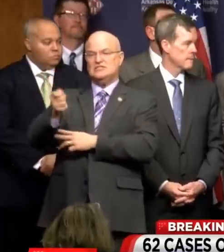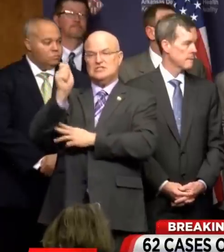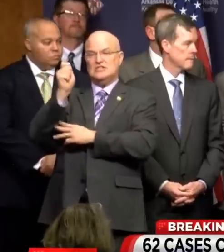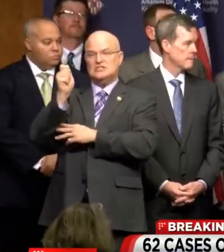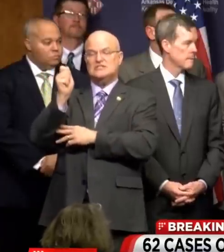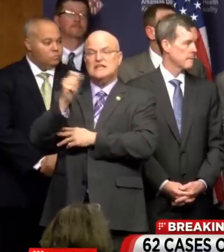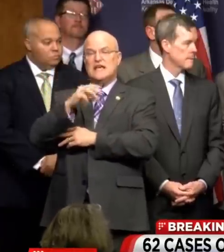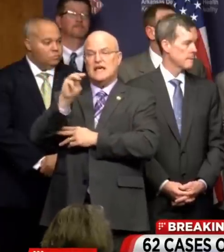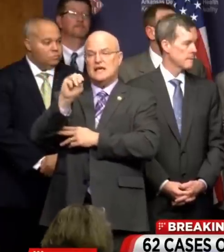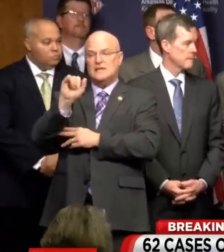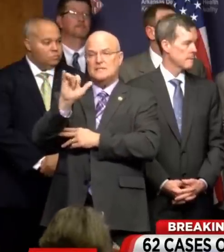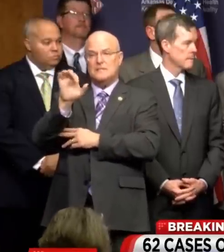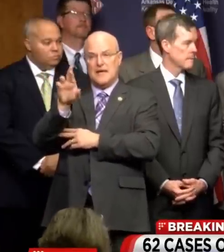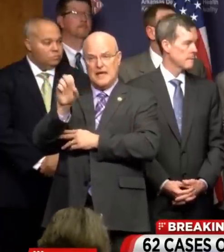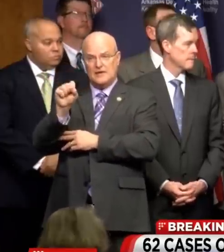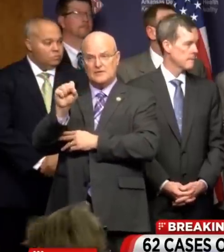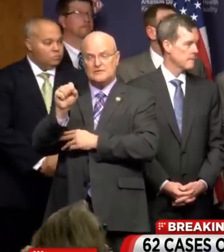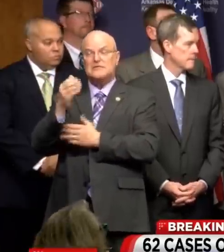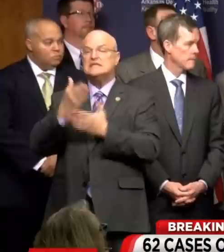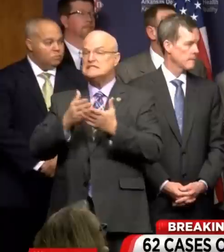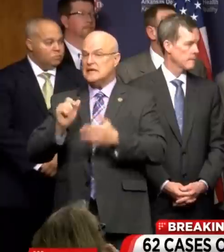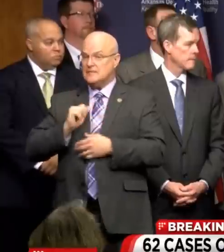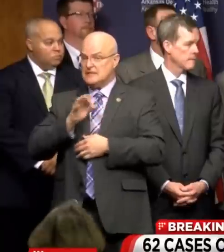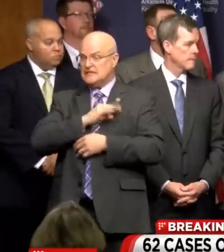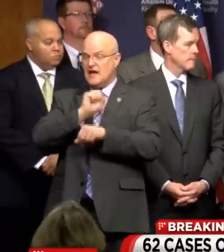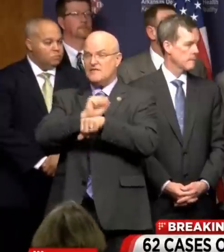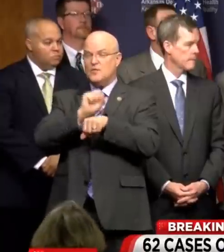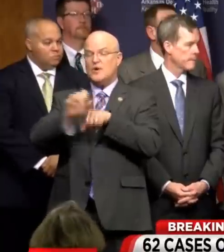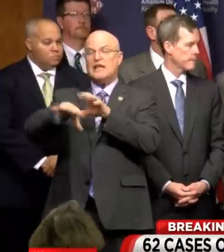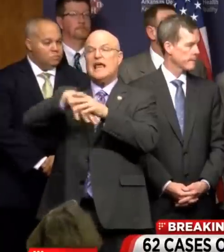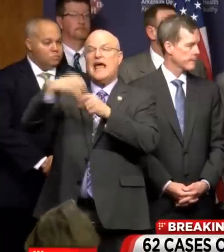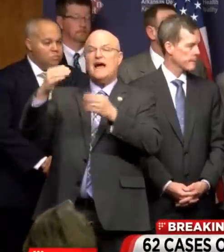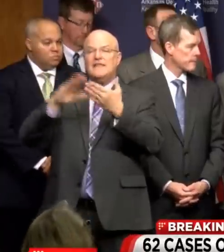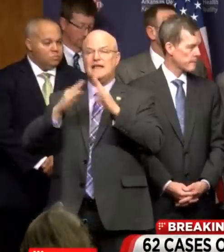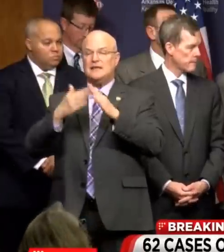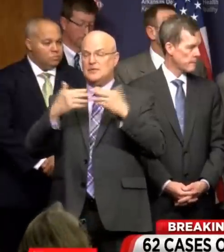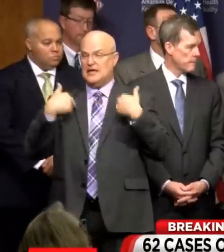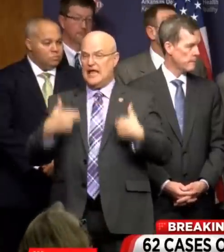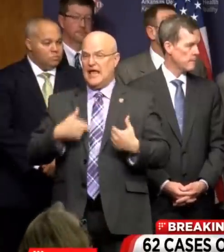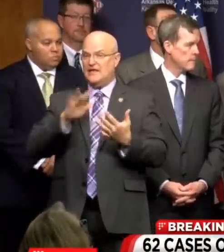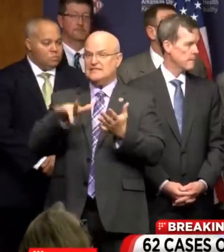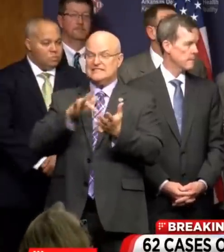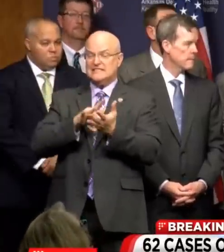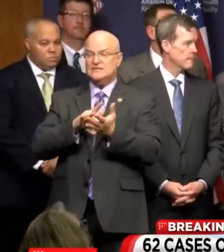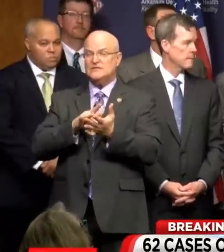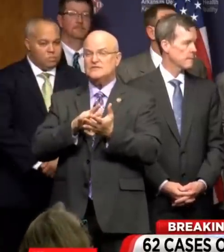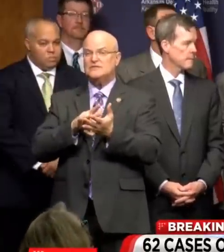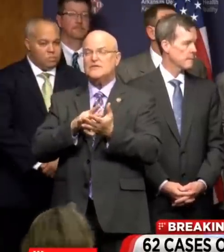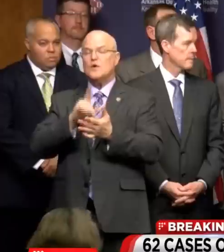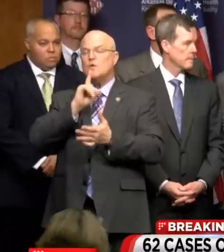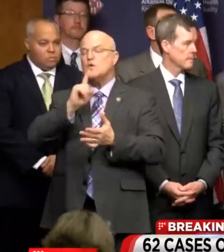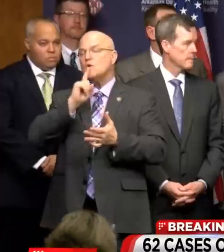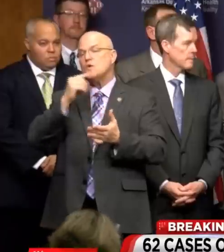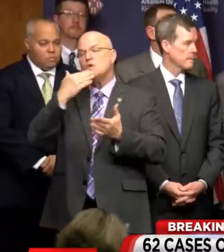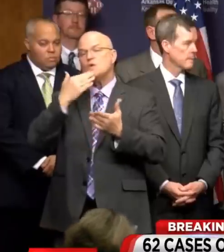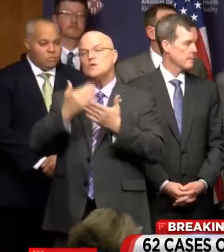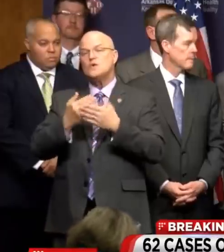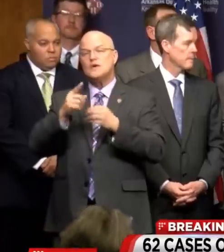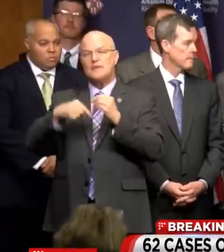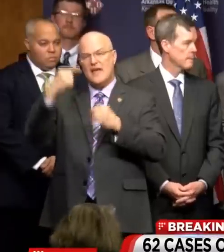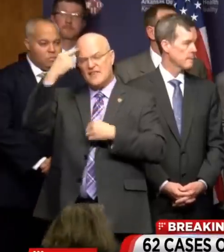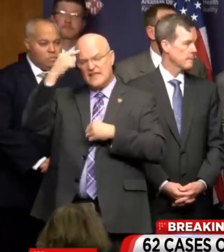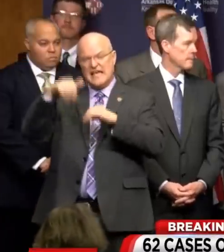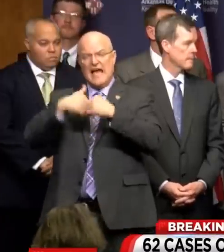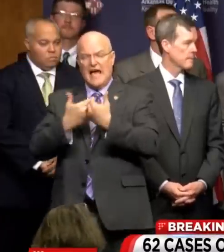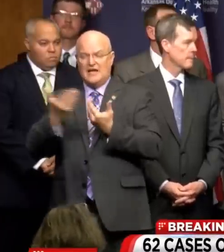few. Also, some of the staff that are working out in our community health centers and our private clinics, they've been really great about thinking about